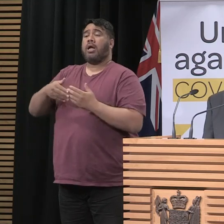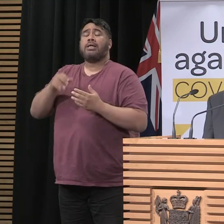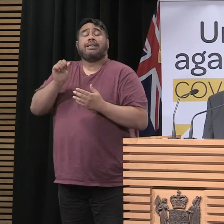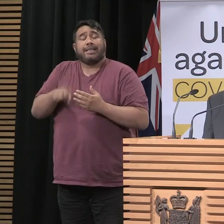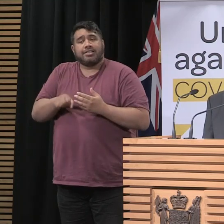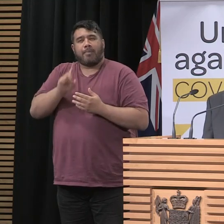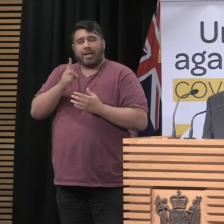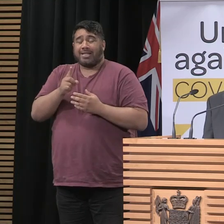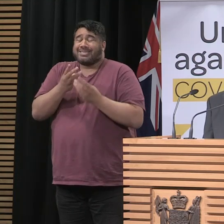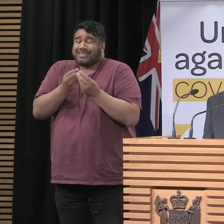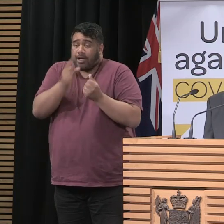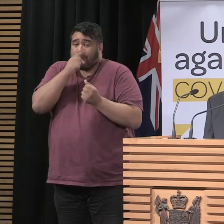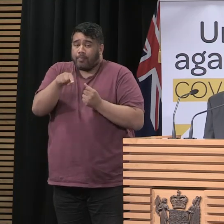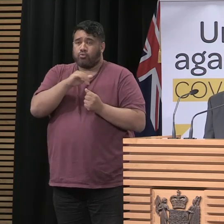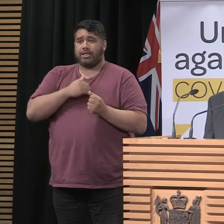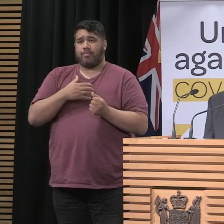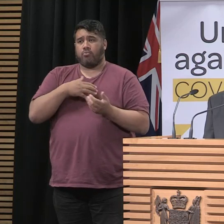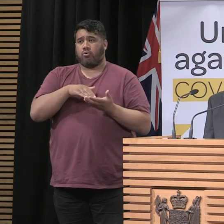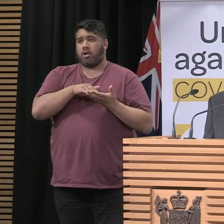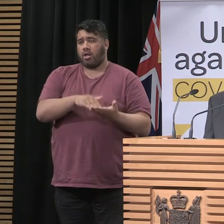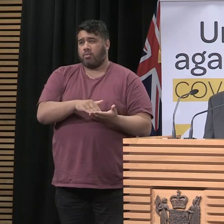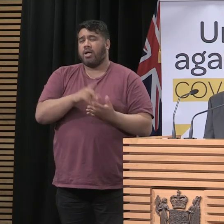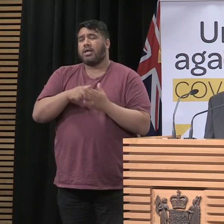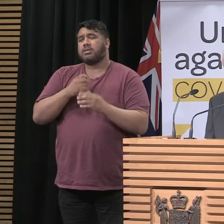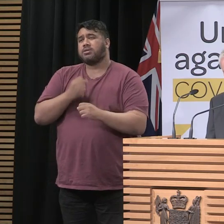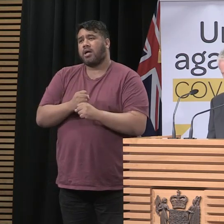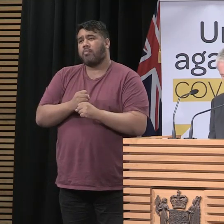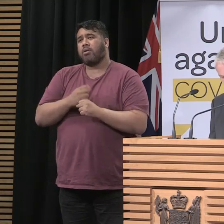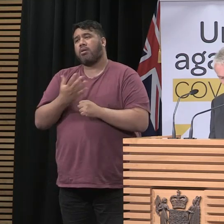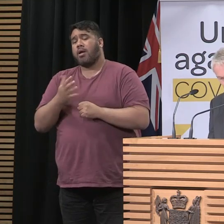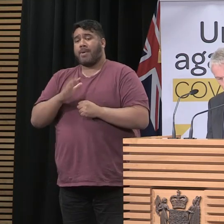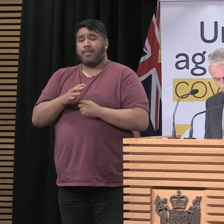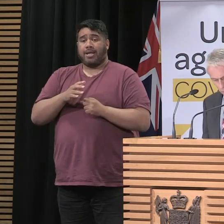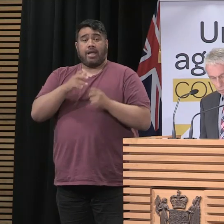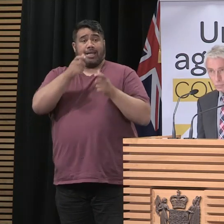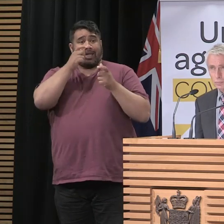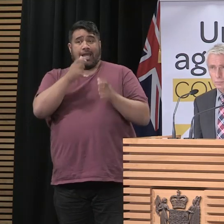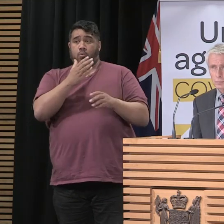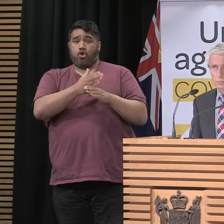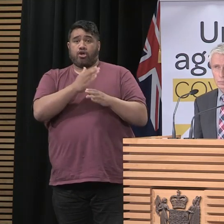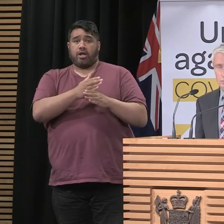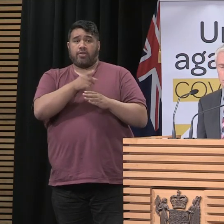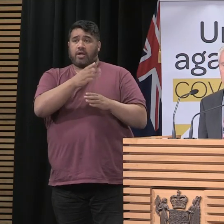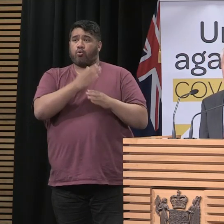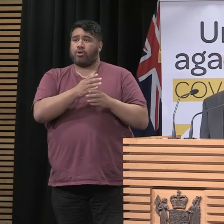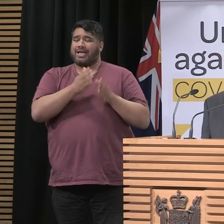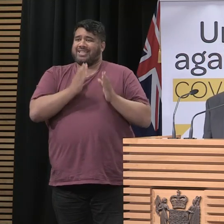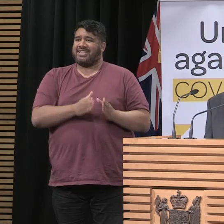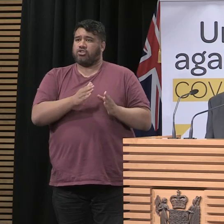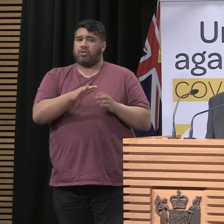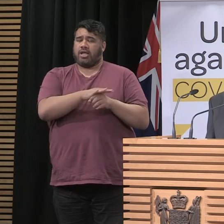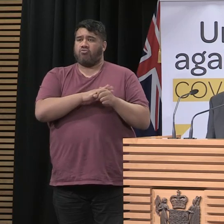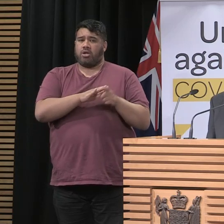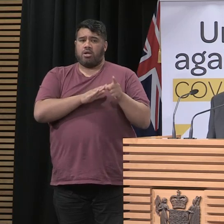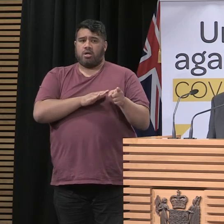others. In the case, for example, of a child of an essential worker who cannot stay home and they need to have a child